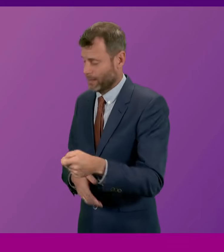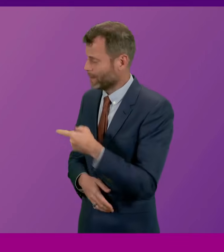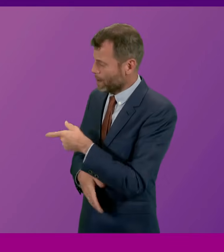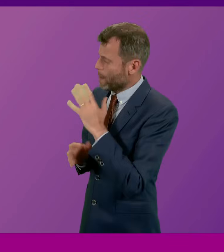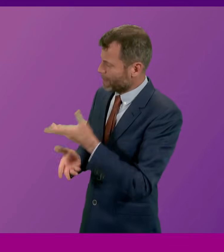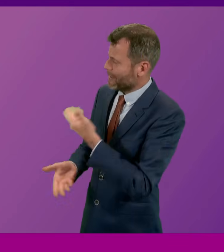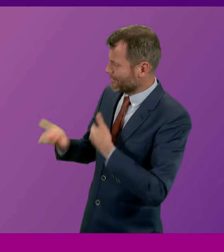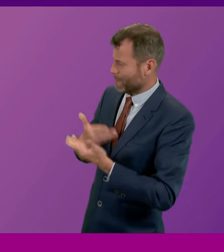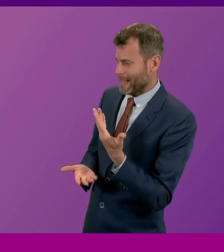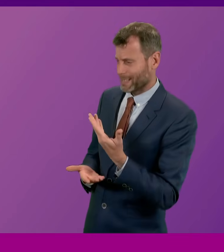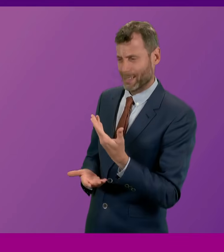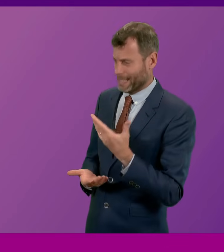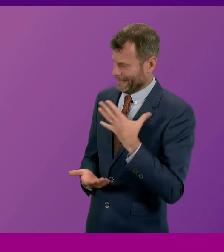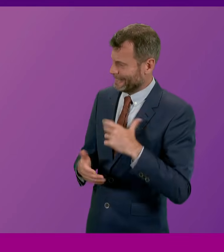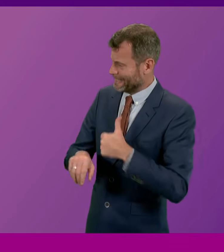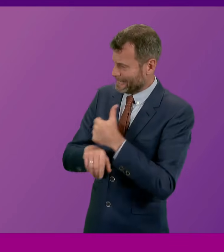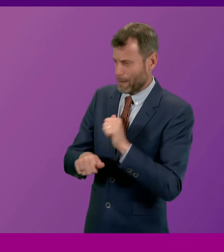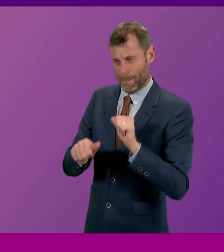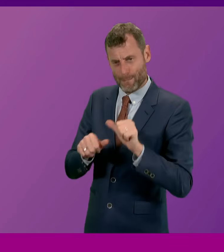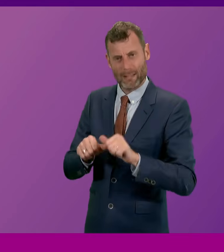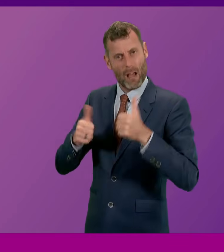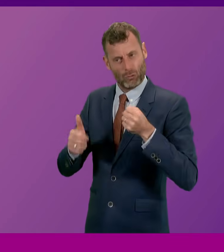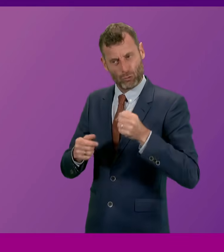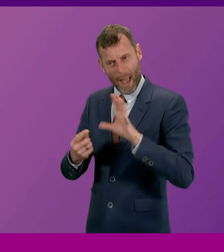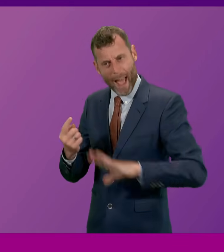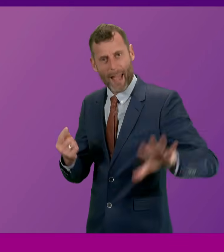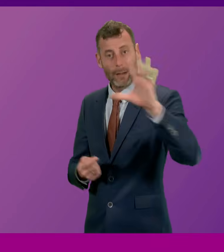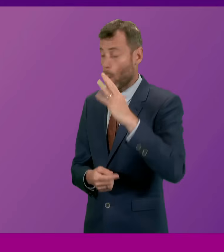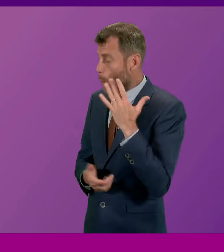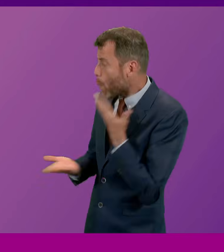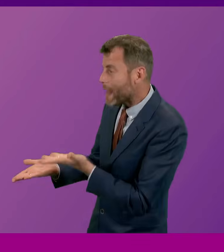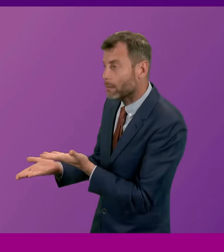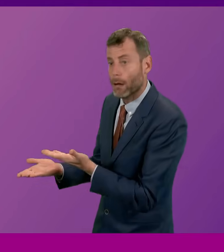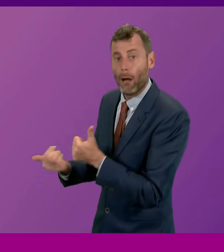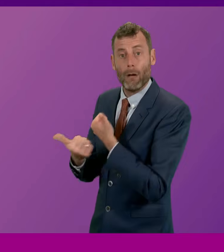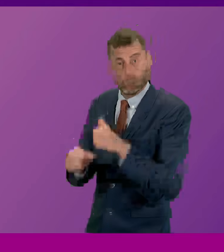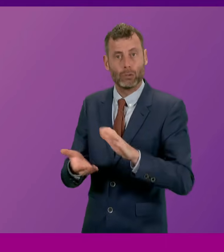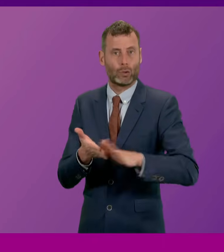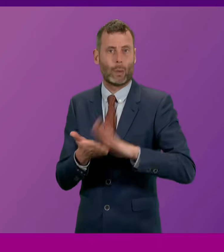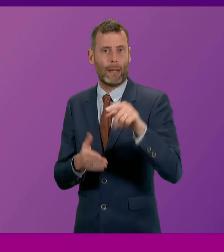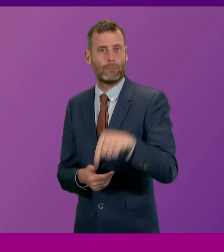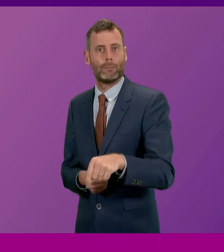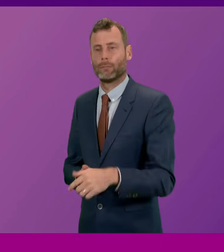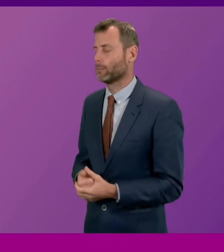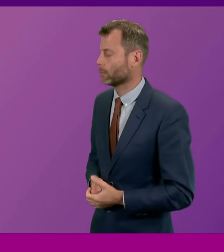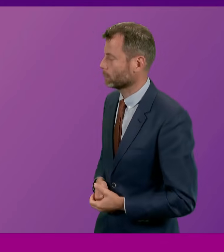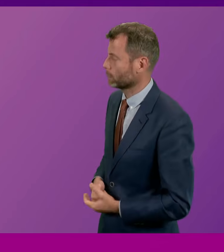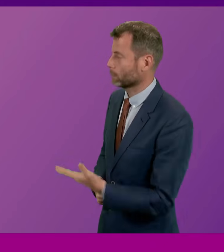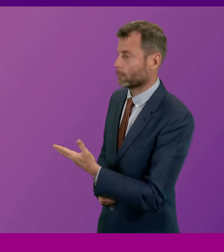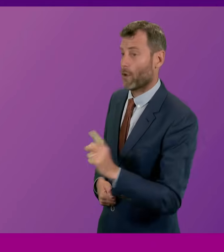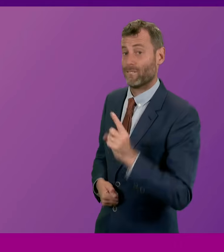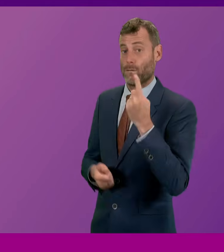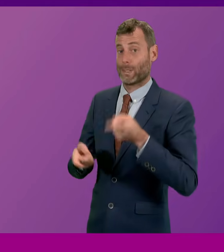a reasonable and reliable service. So when will that dream become a reality? First Minister. Well,